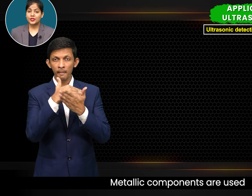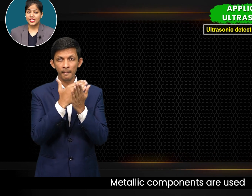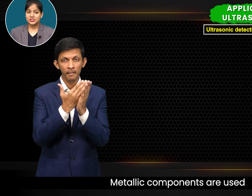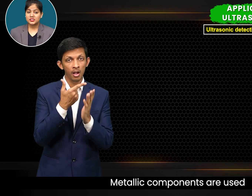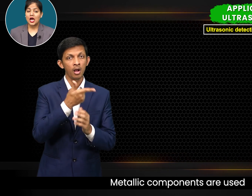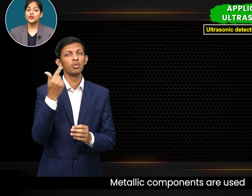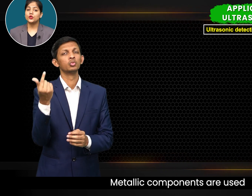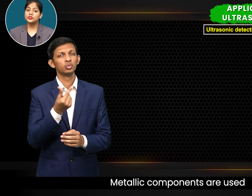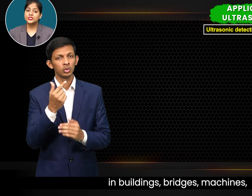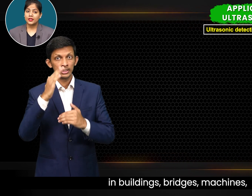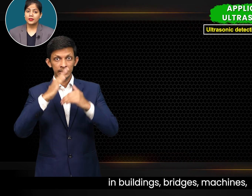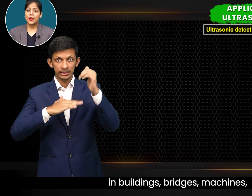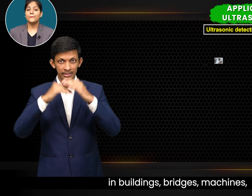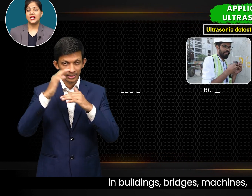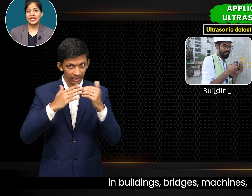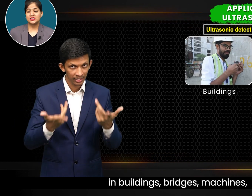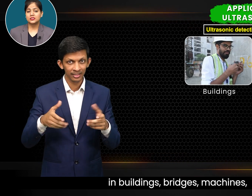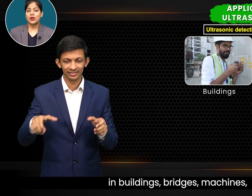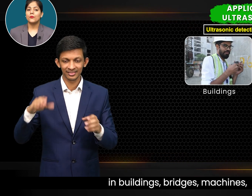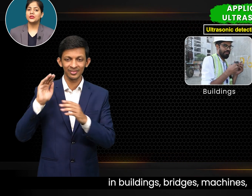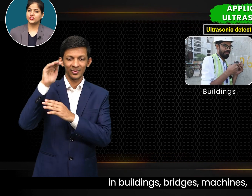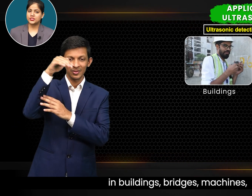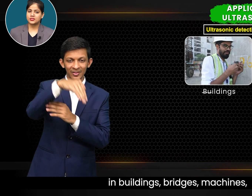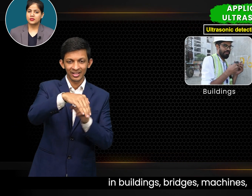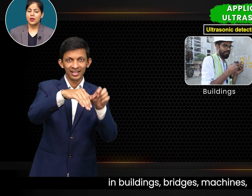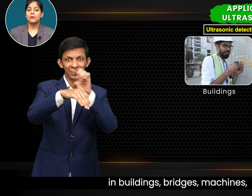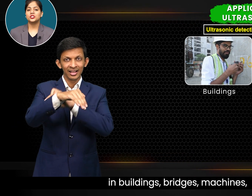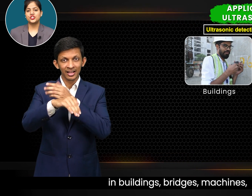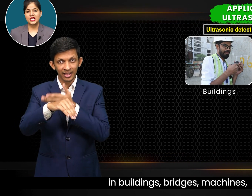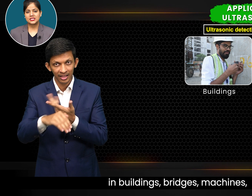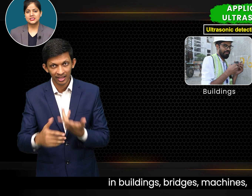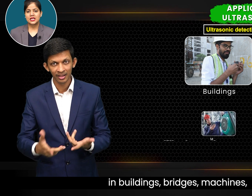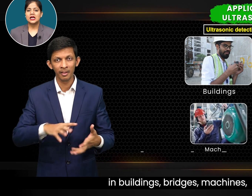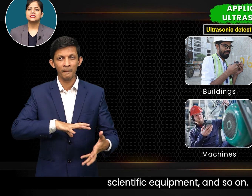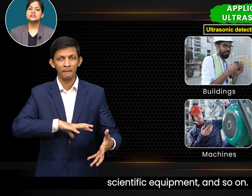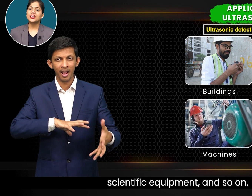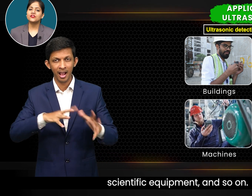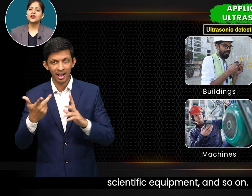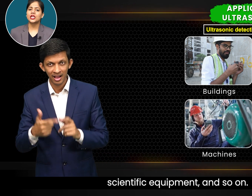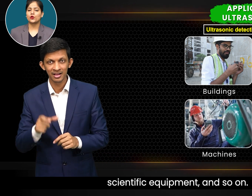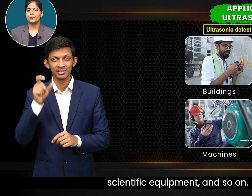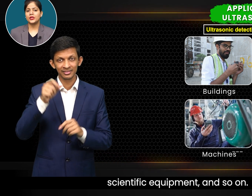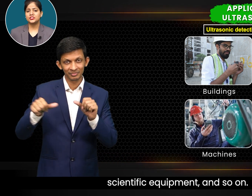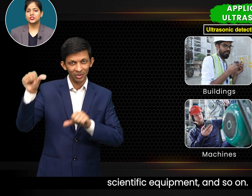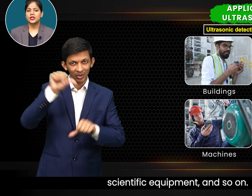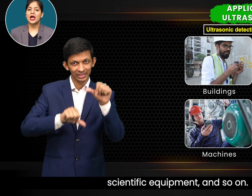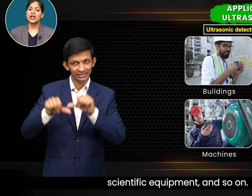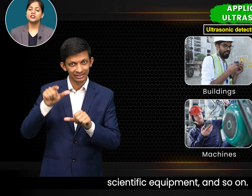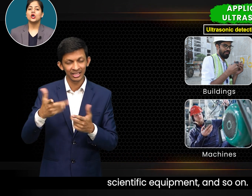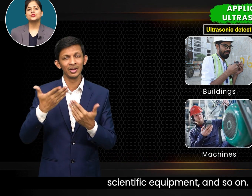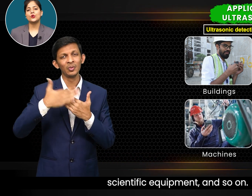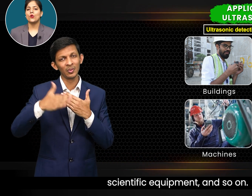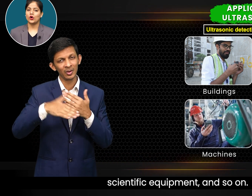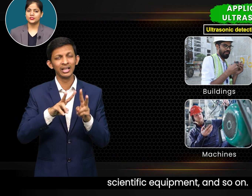Metallic components are used in buildings, bridges, machines, scientific equipment,